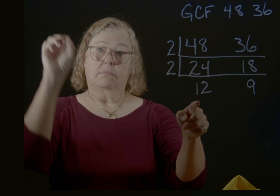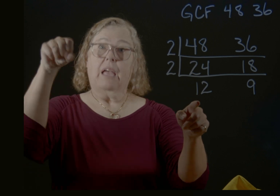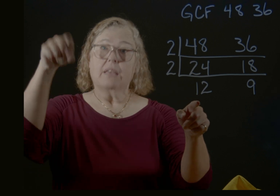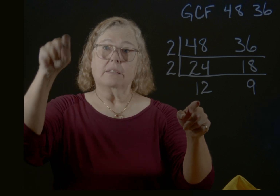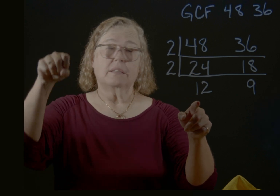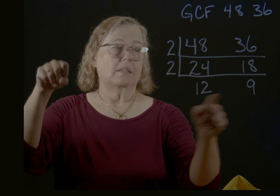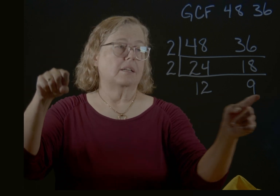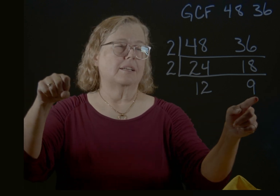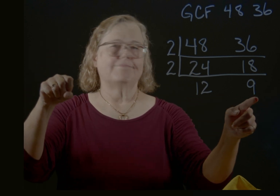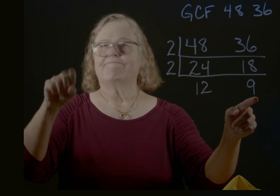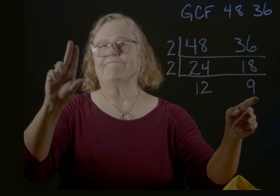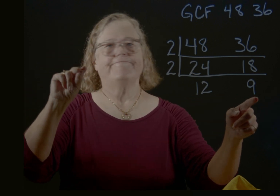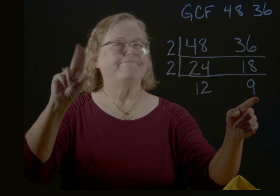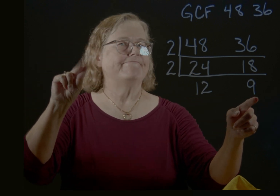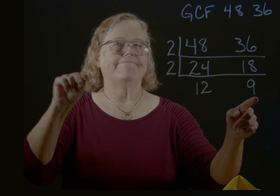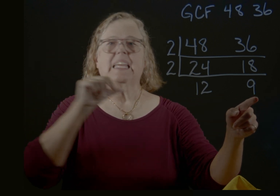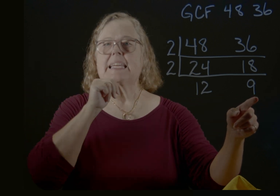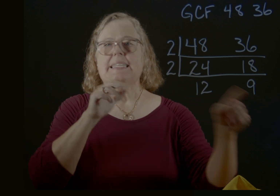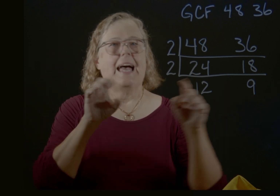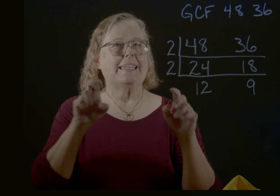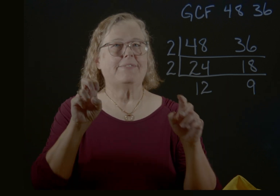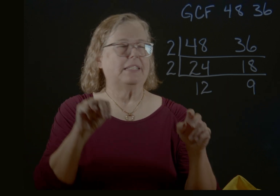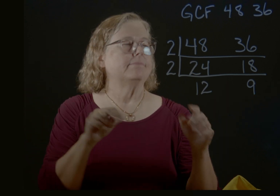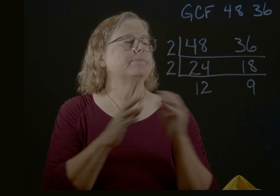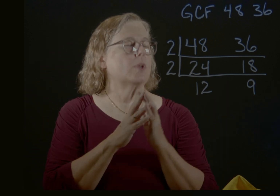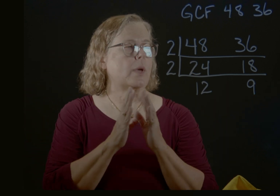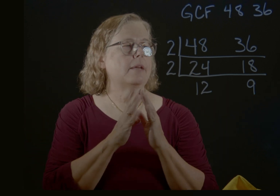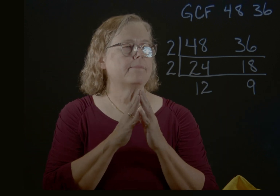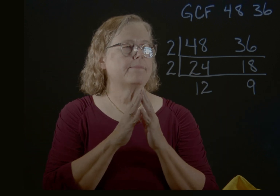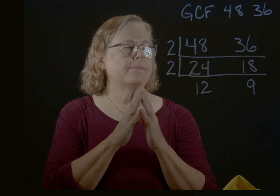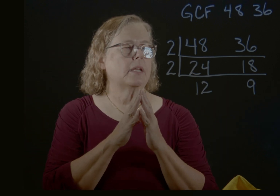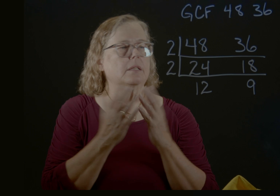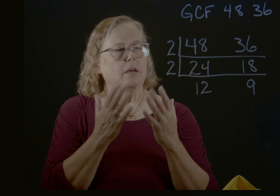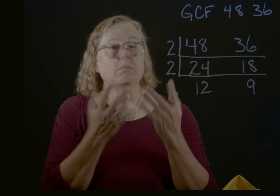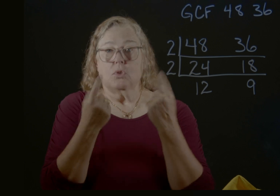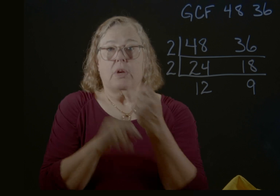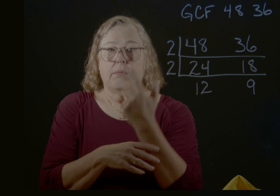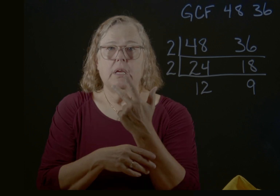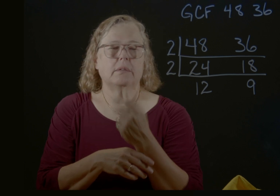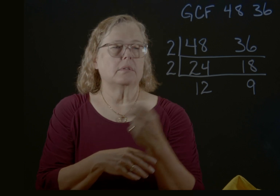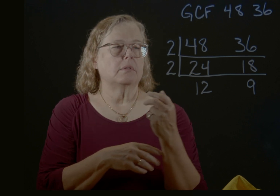I could. But I cannot with the 9 because 9 is not even. Okay. So now we're going to try